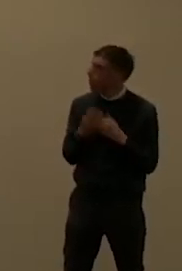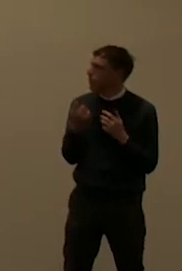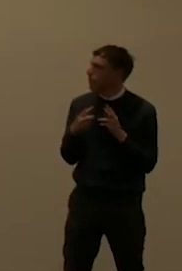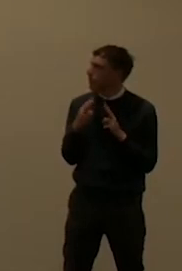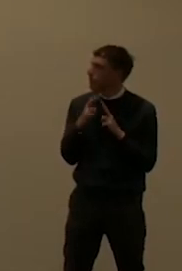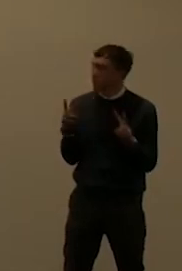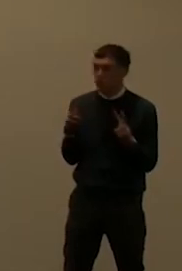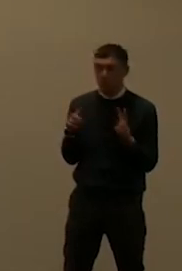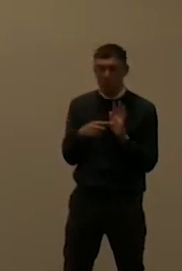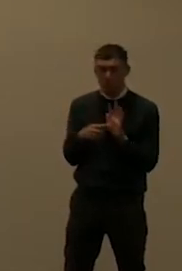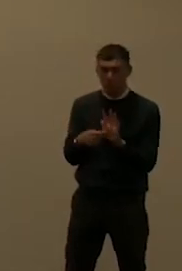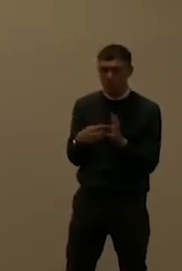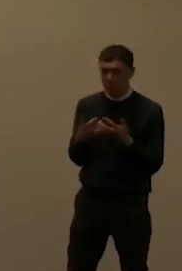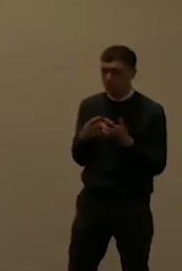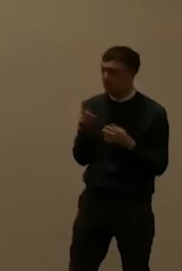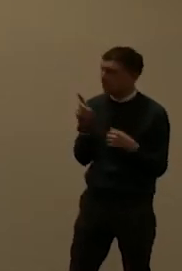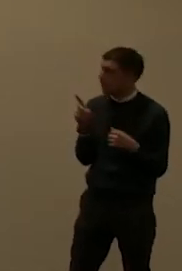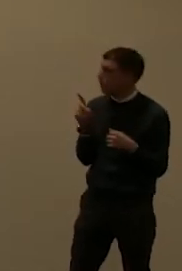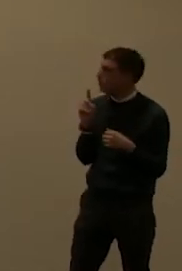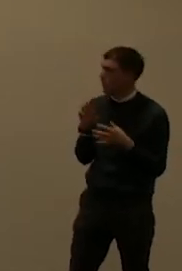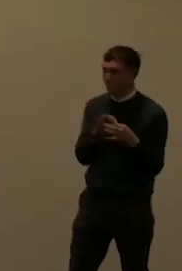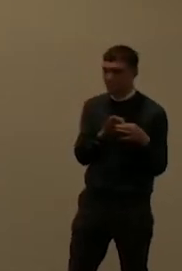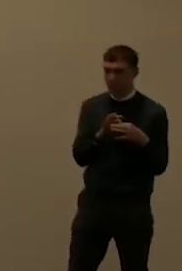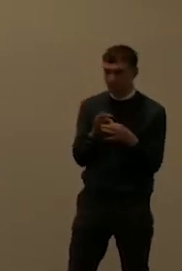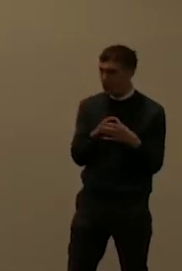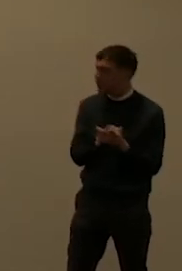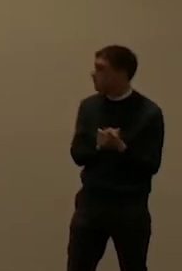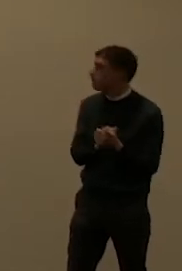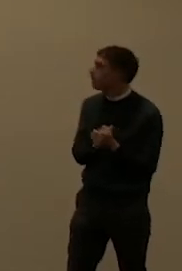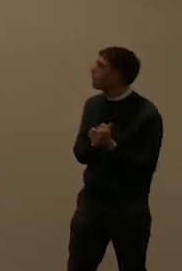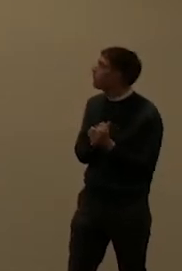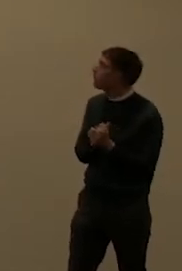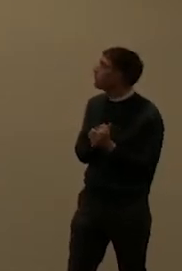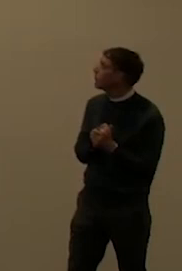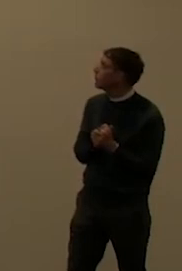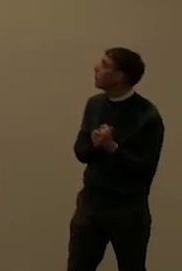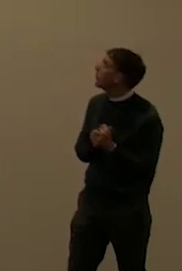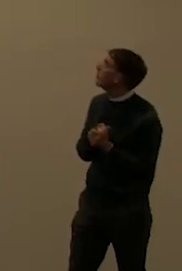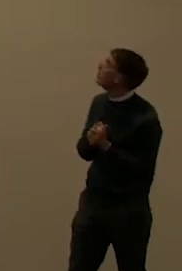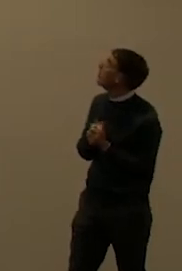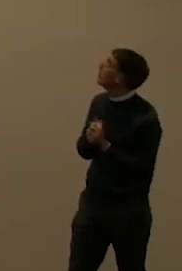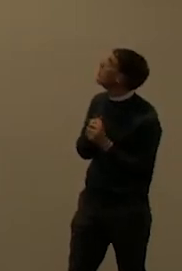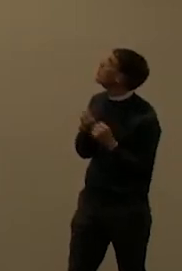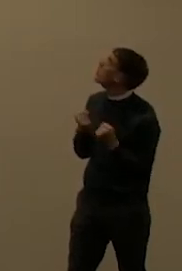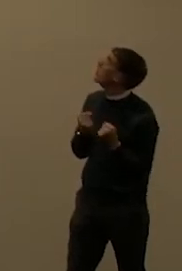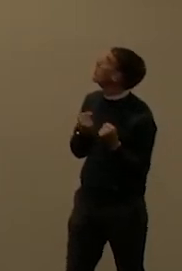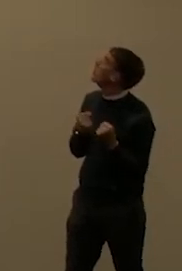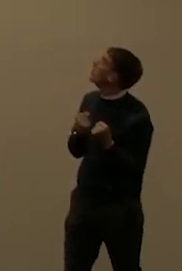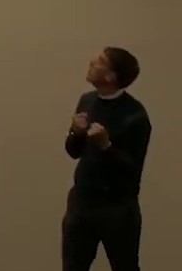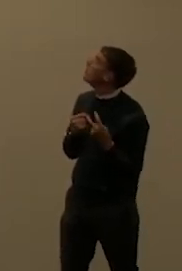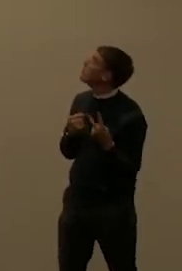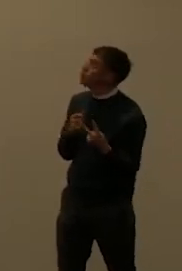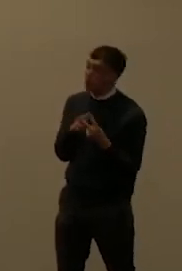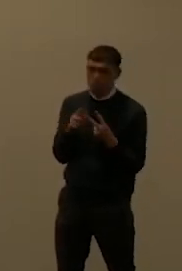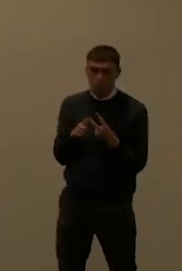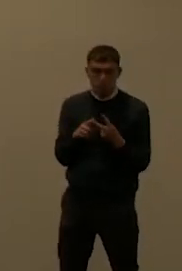design of the configuration. So here we have our two virtual WAN hubs, one in West Europe,